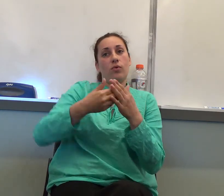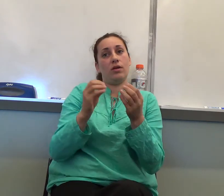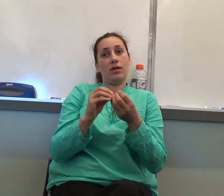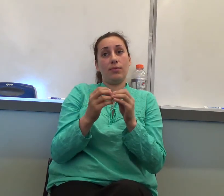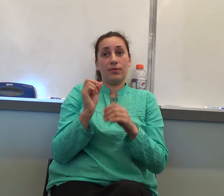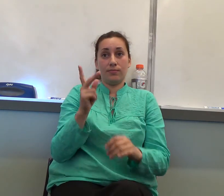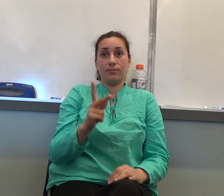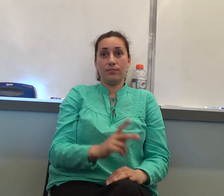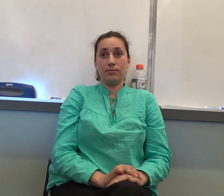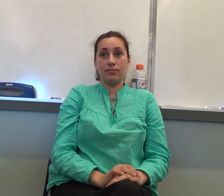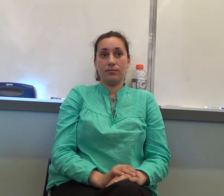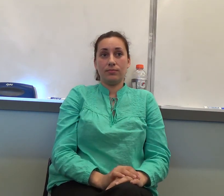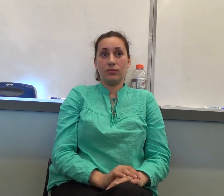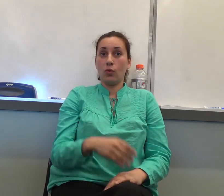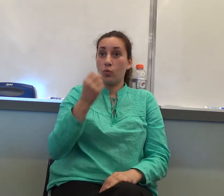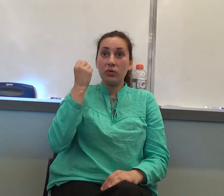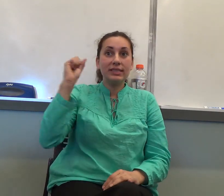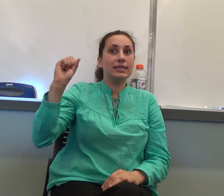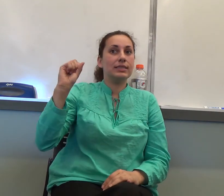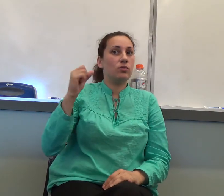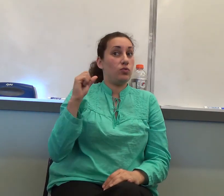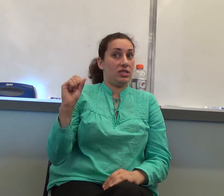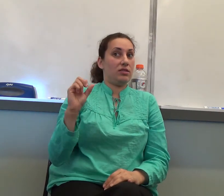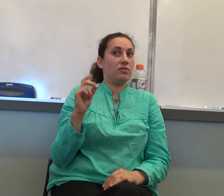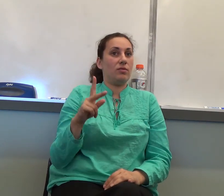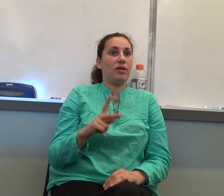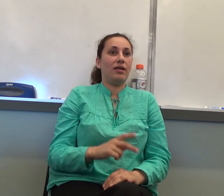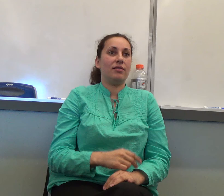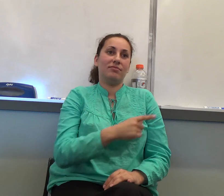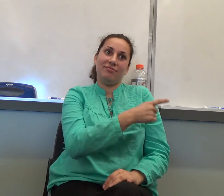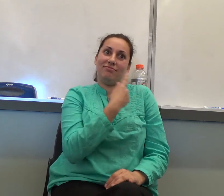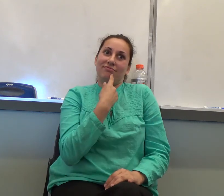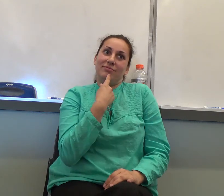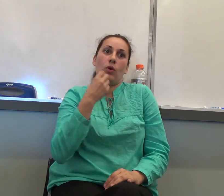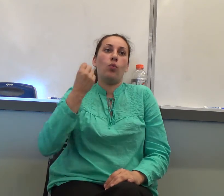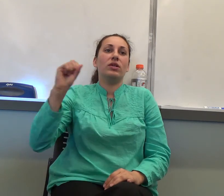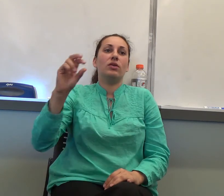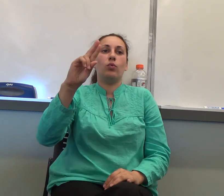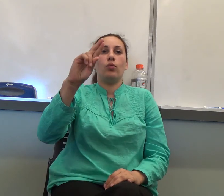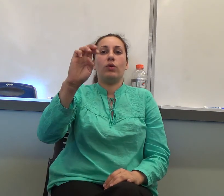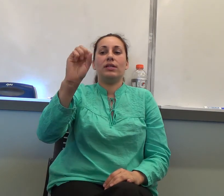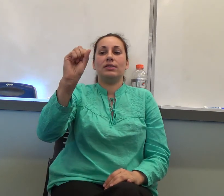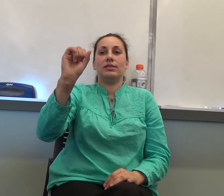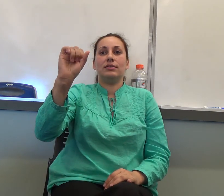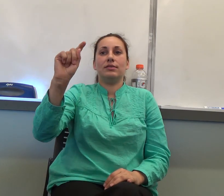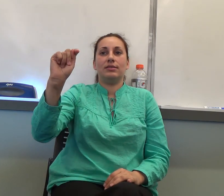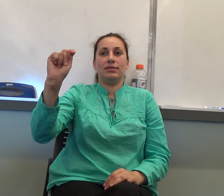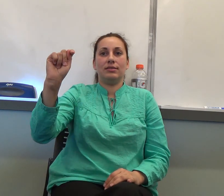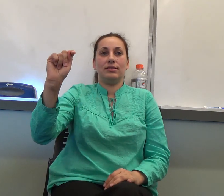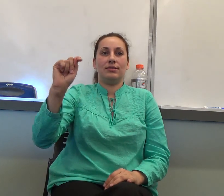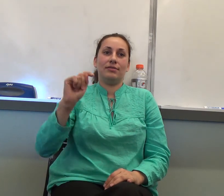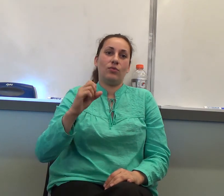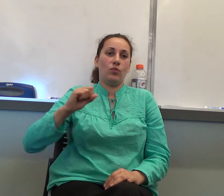up. So we're multiplying this by 1,000, so it'll go 1, 2, 3. We'll go over there, make it a whole